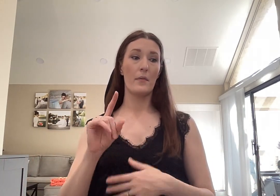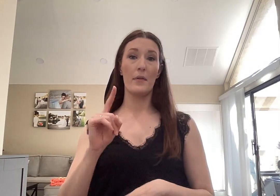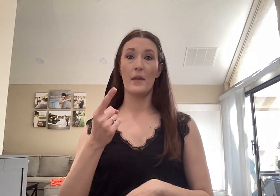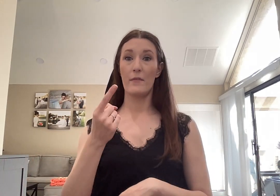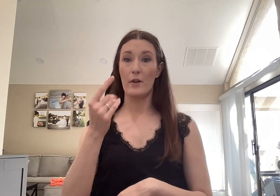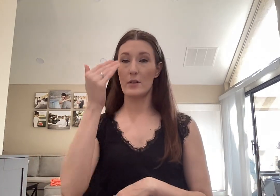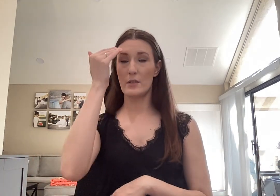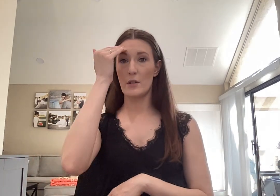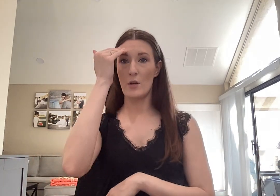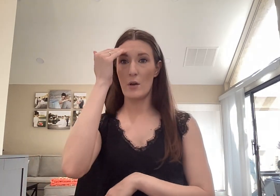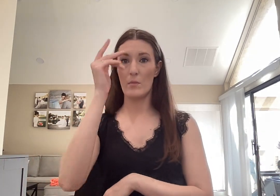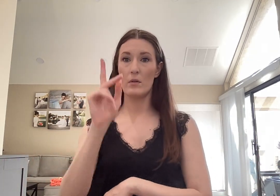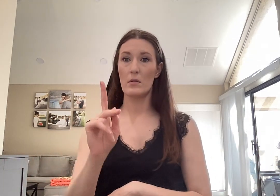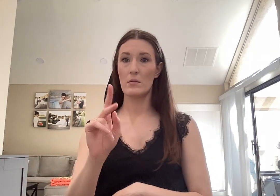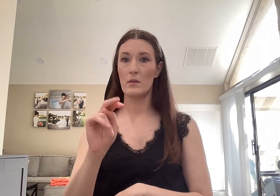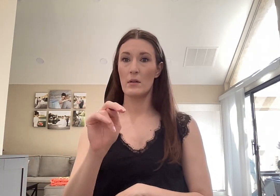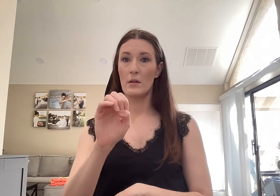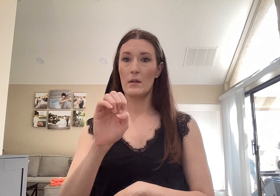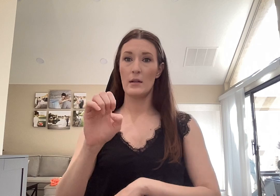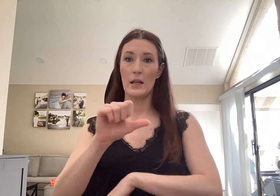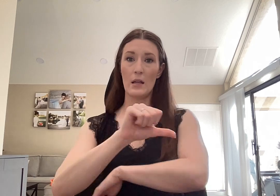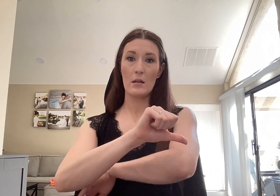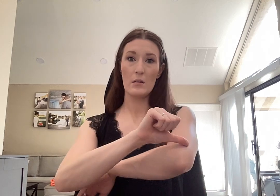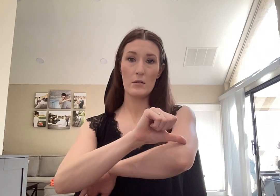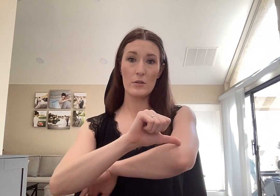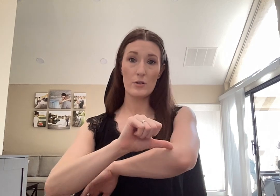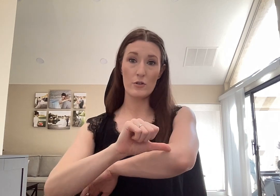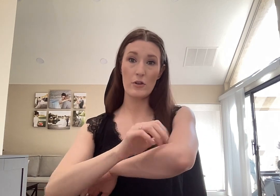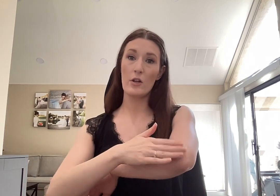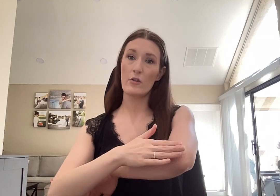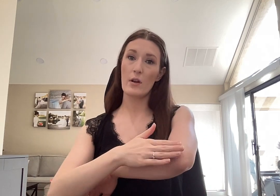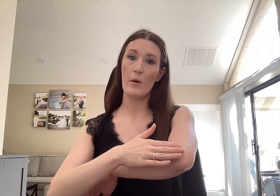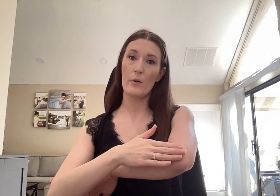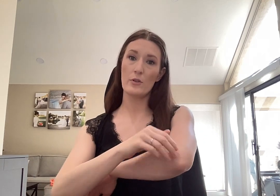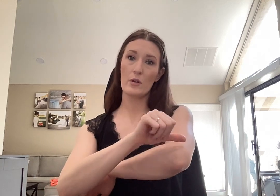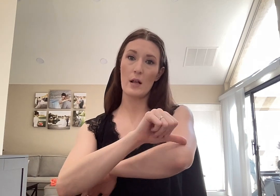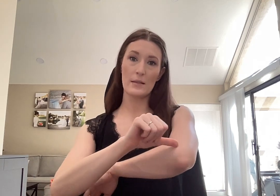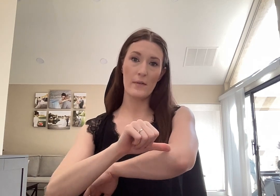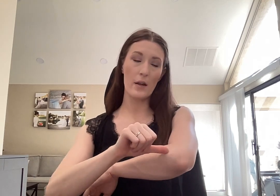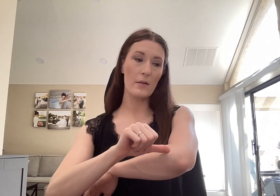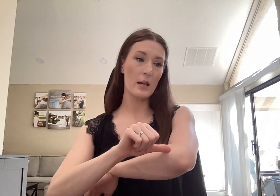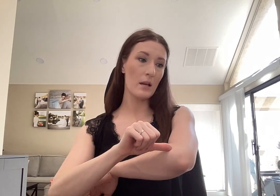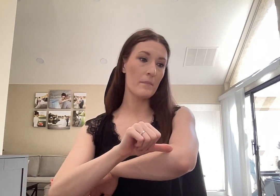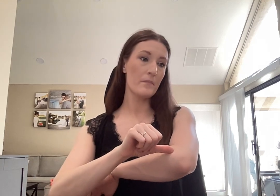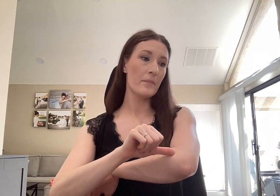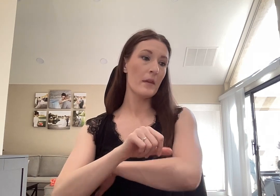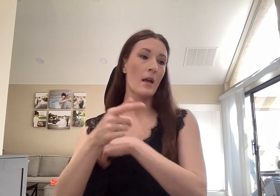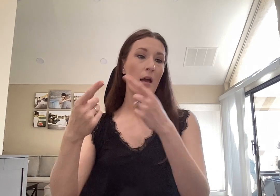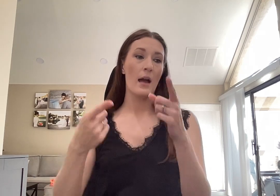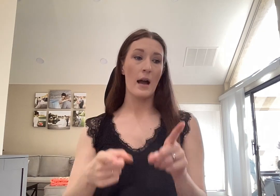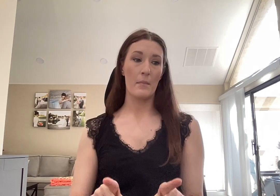The first known knee surgery, your elbow is your classifier, knee,